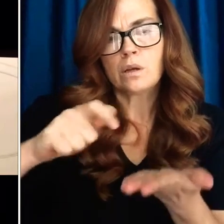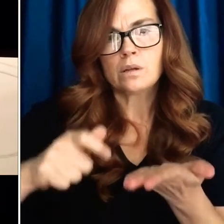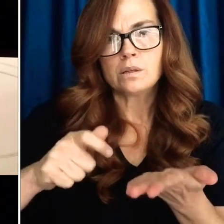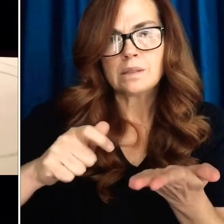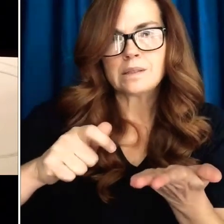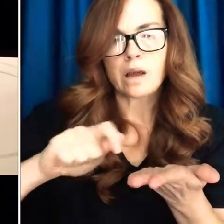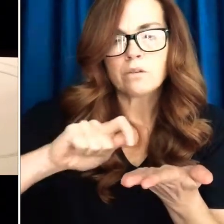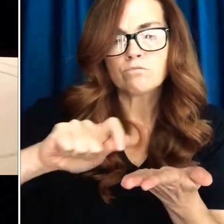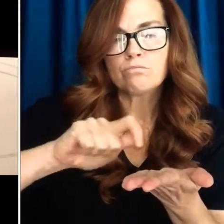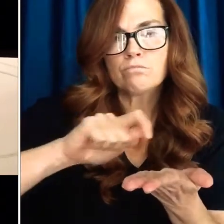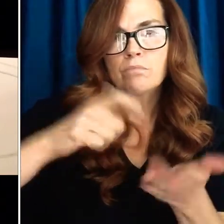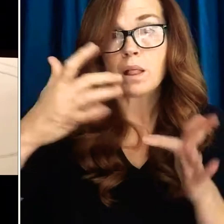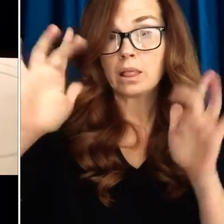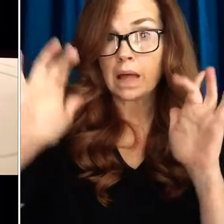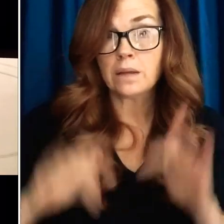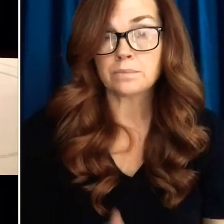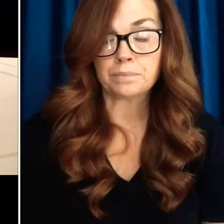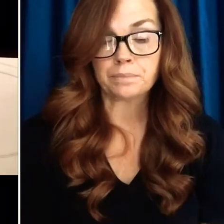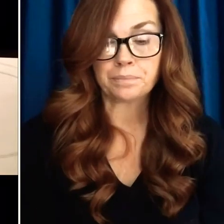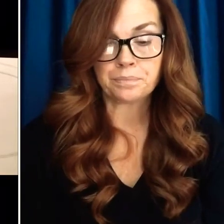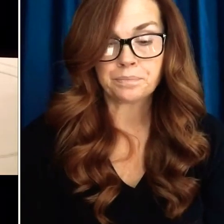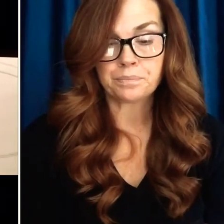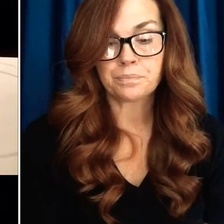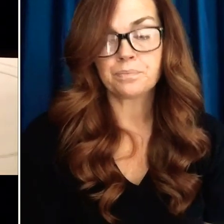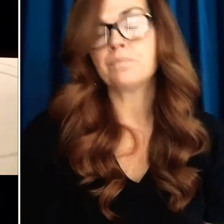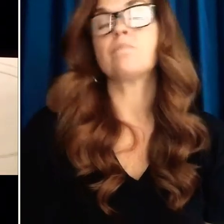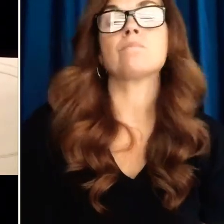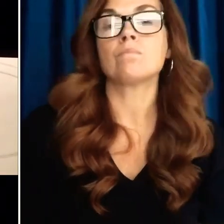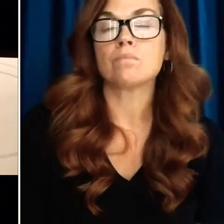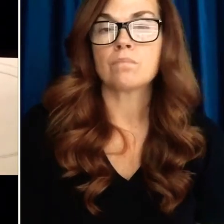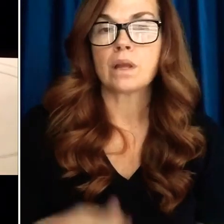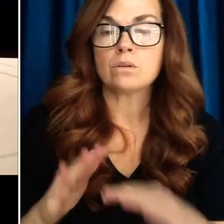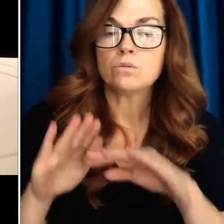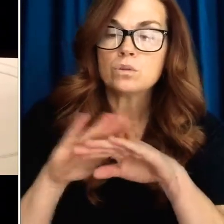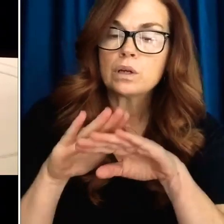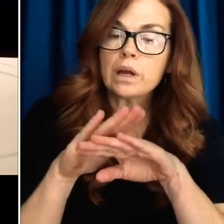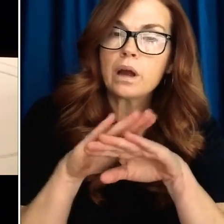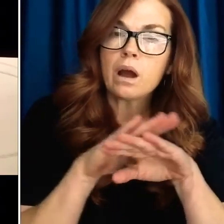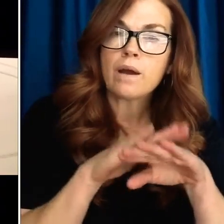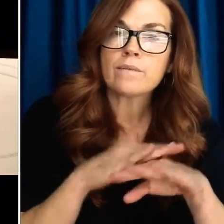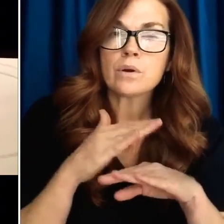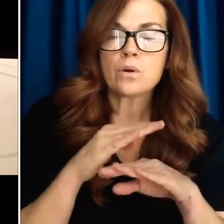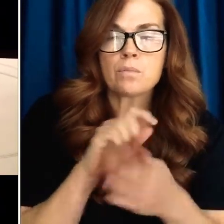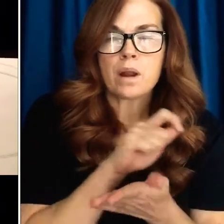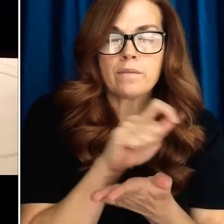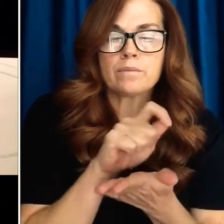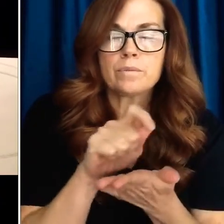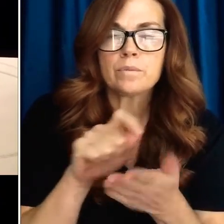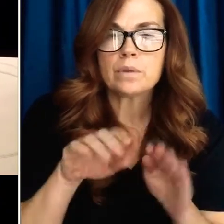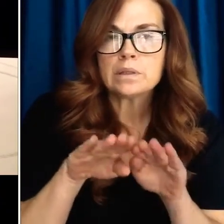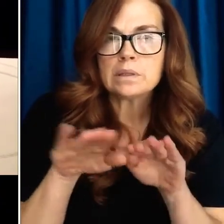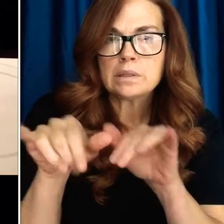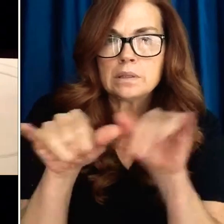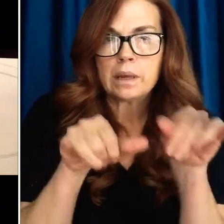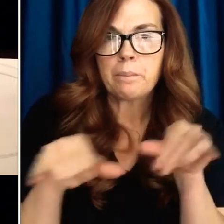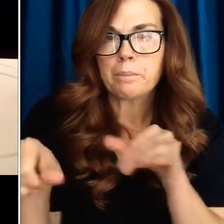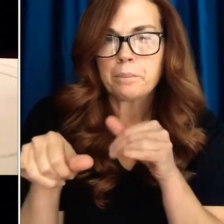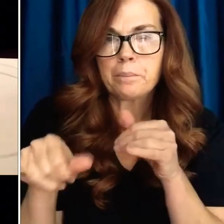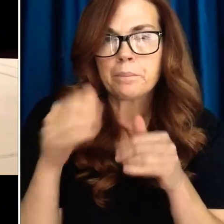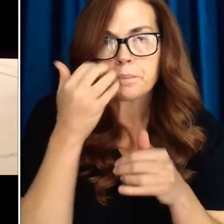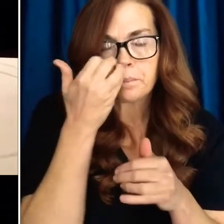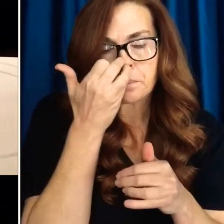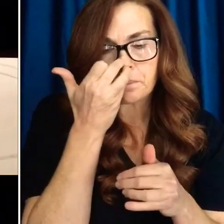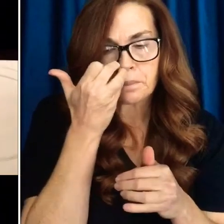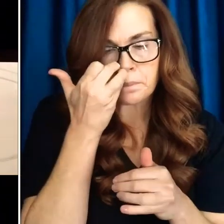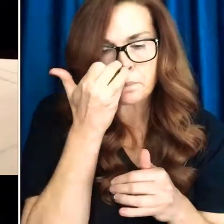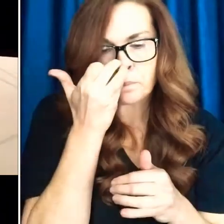So make sure you're using a very light hand. Remember, we add in layers, and you're covering pretty evenly. And